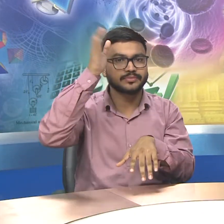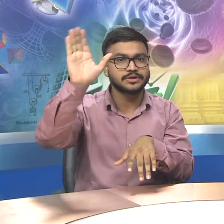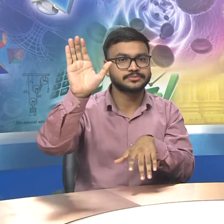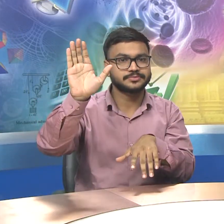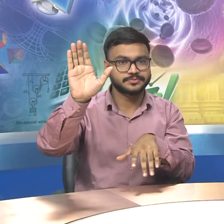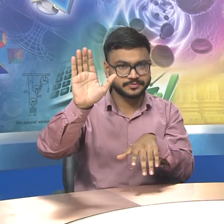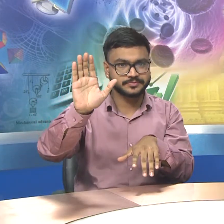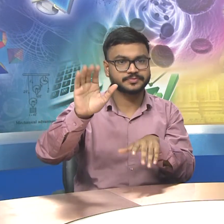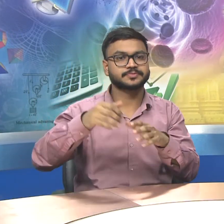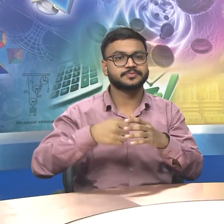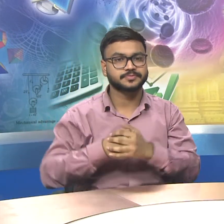They are abstract.